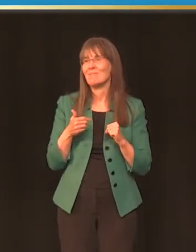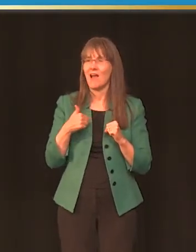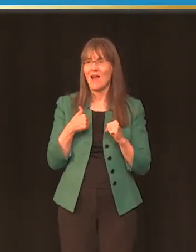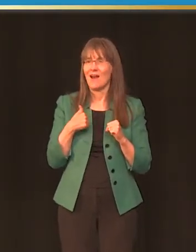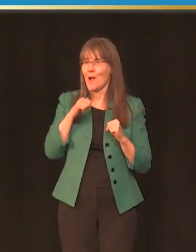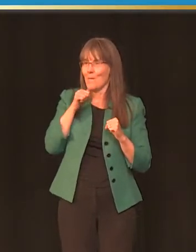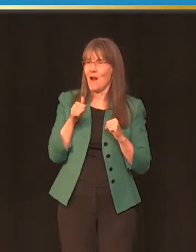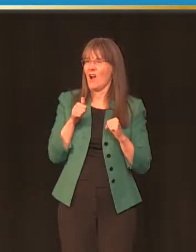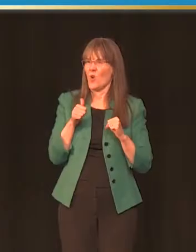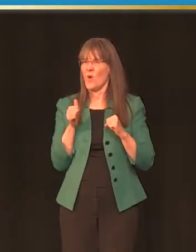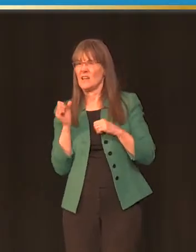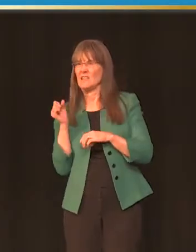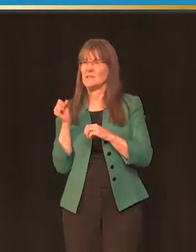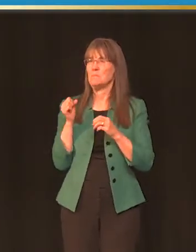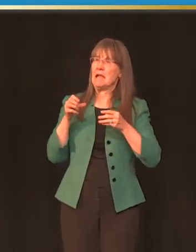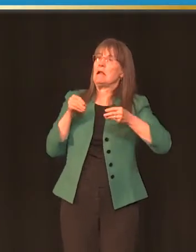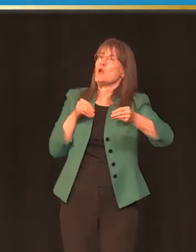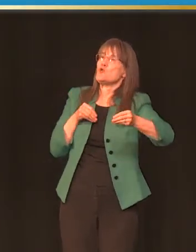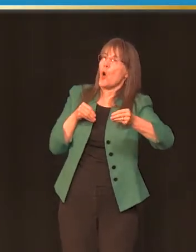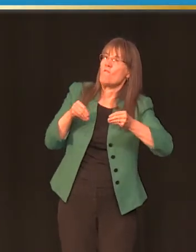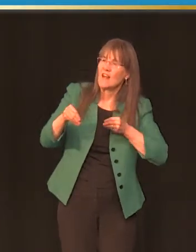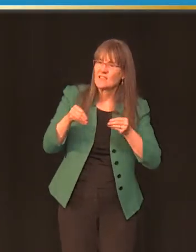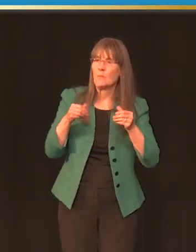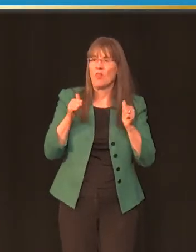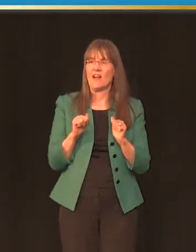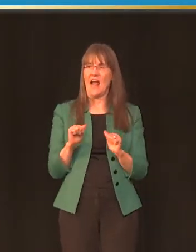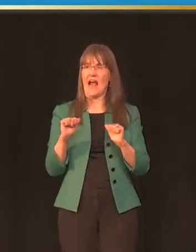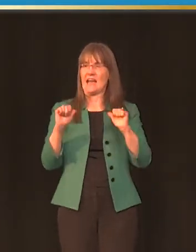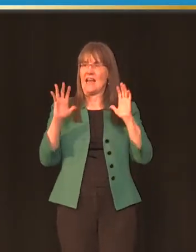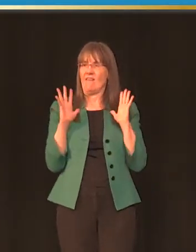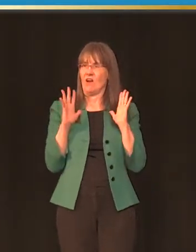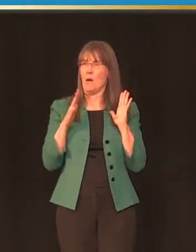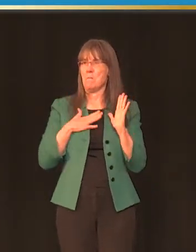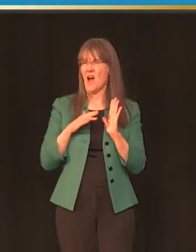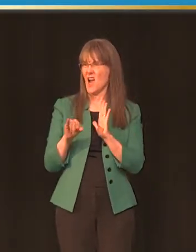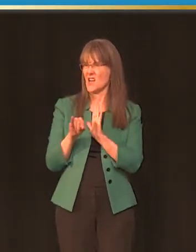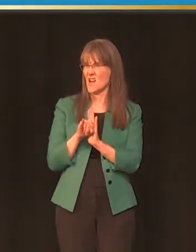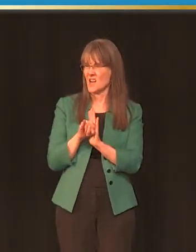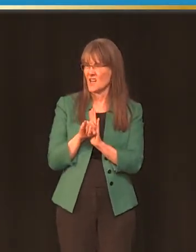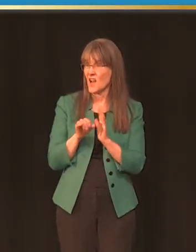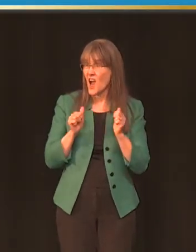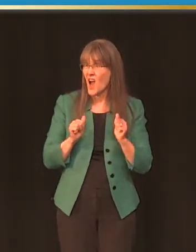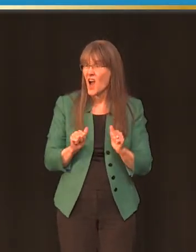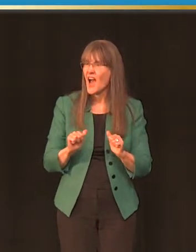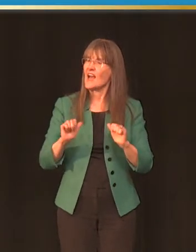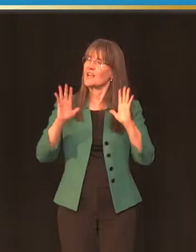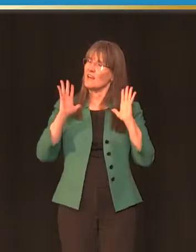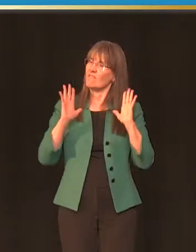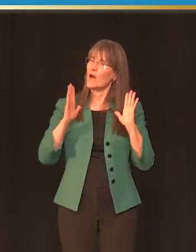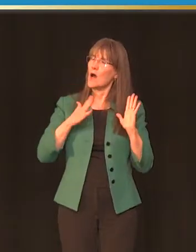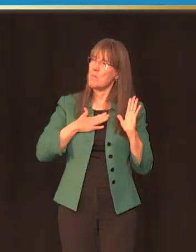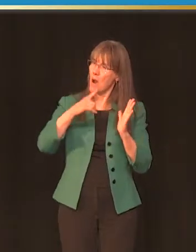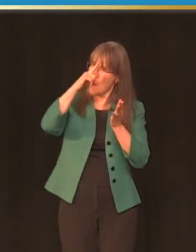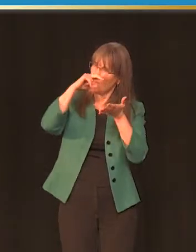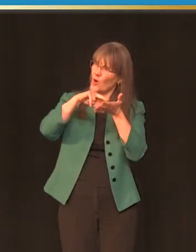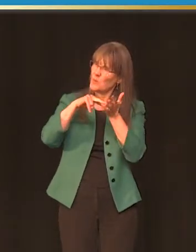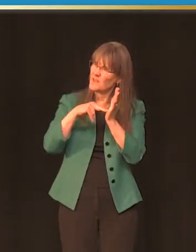storms. That is who you are. You are not going to be so flexible that you sacrifice your identity